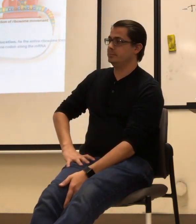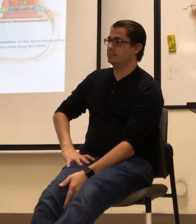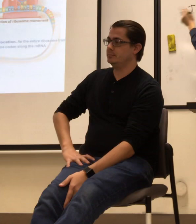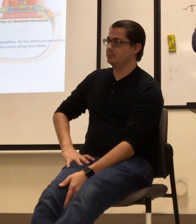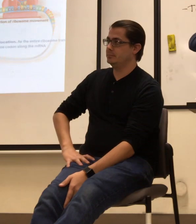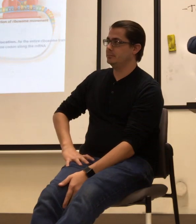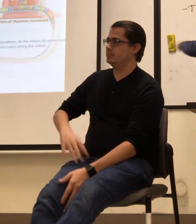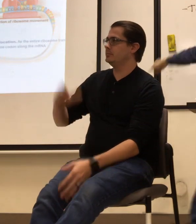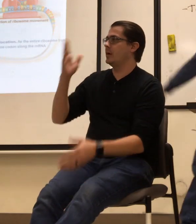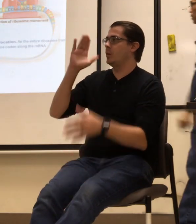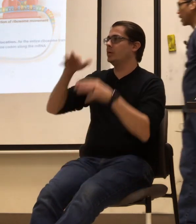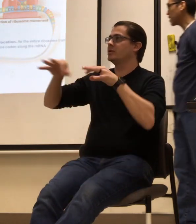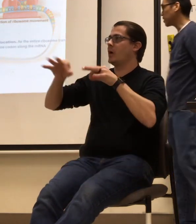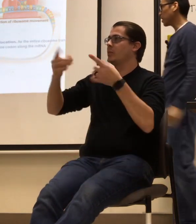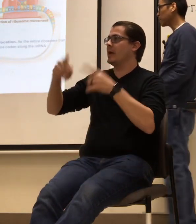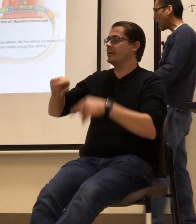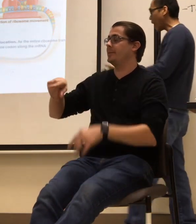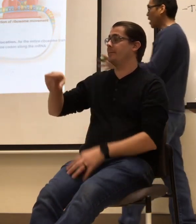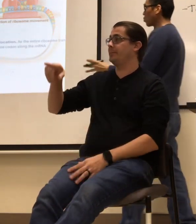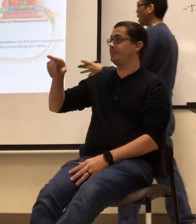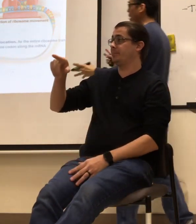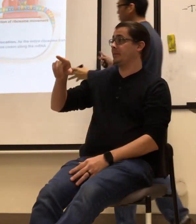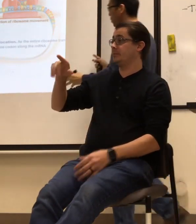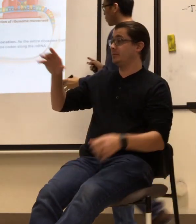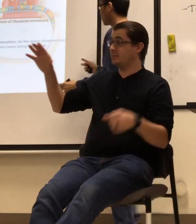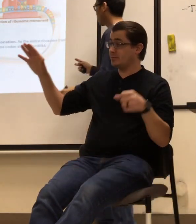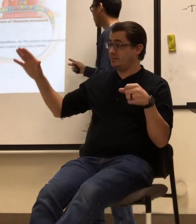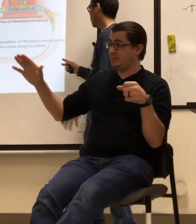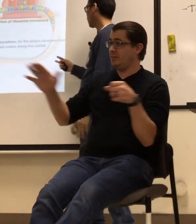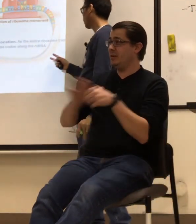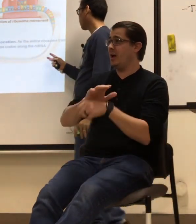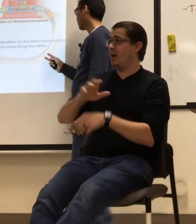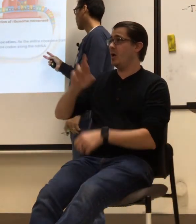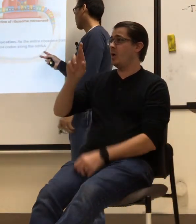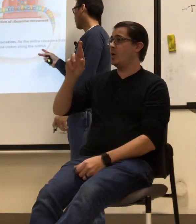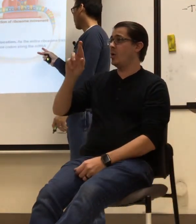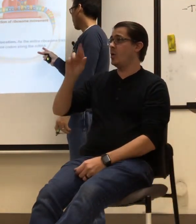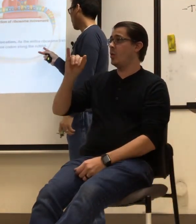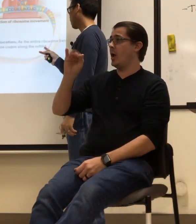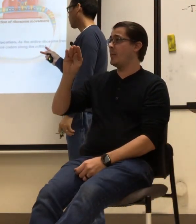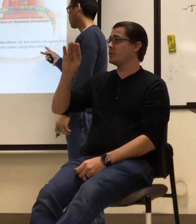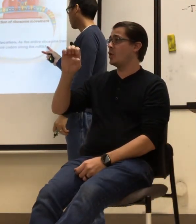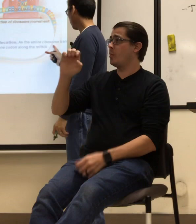So let me describe what's happening. As the entire ribosome